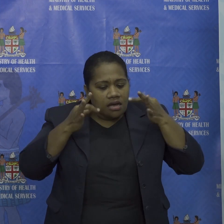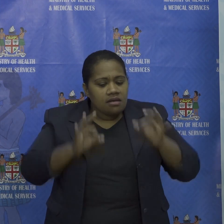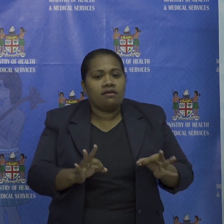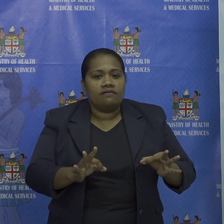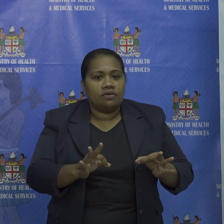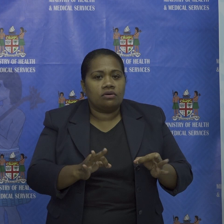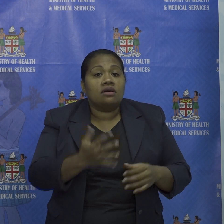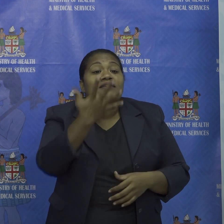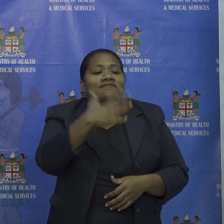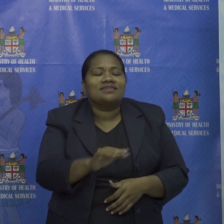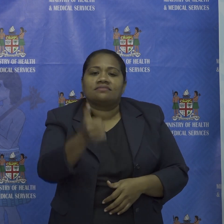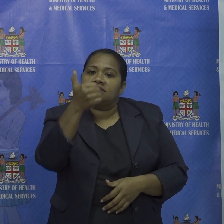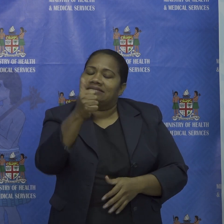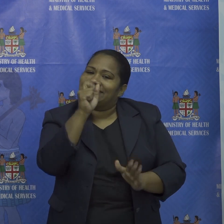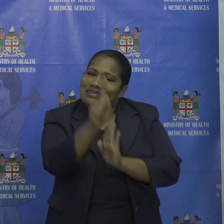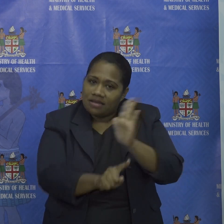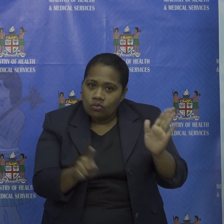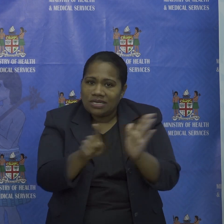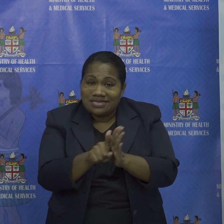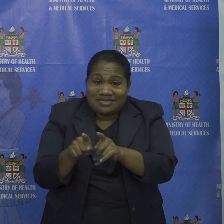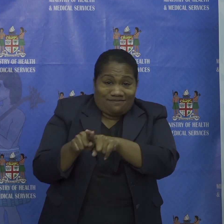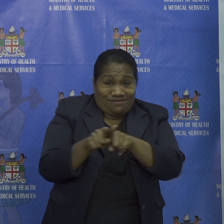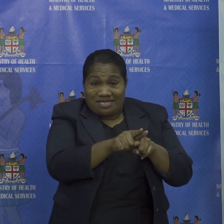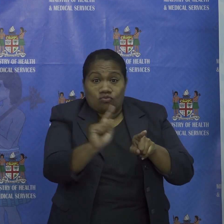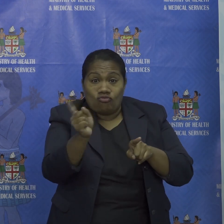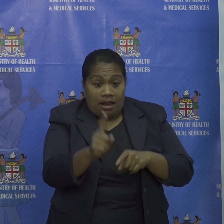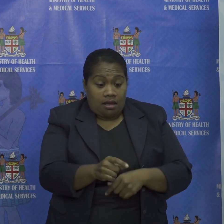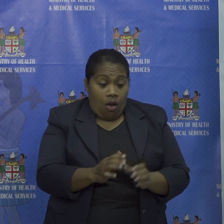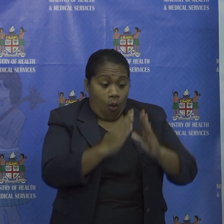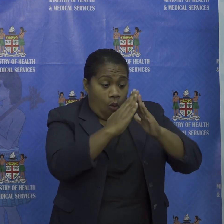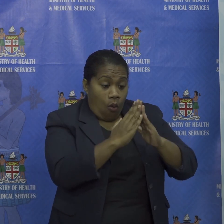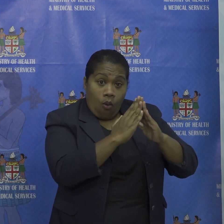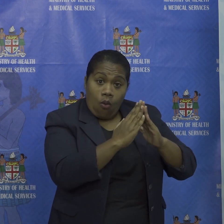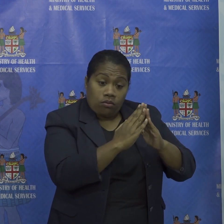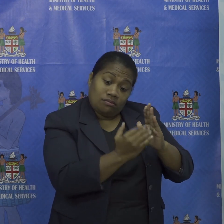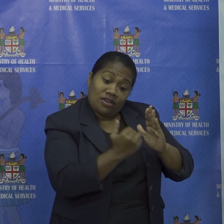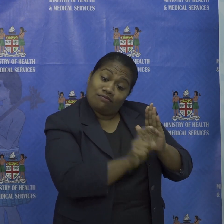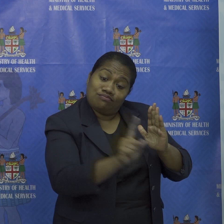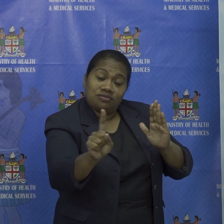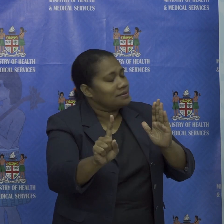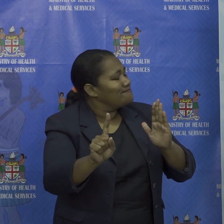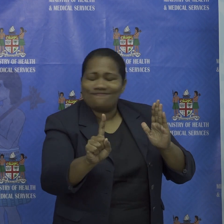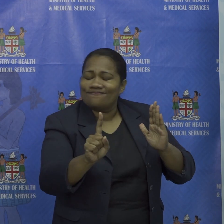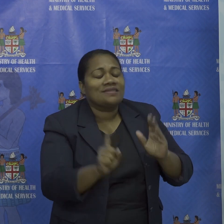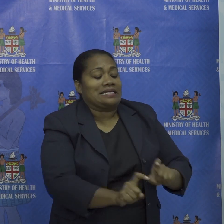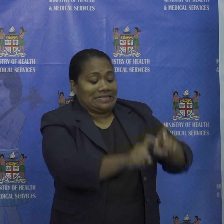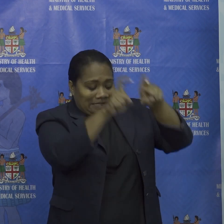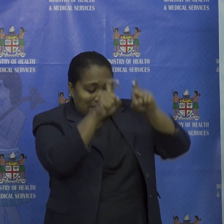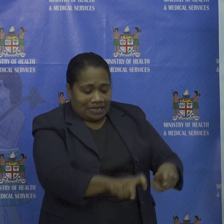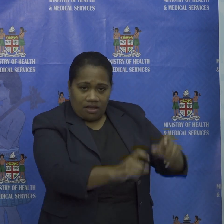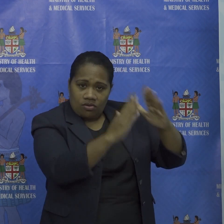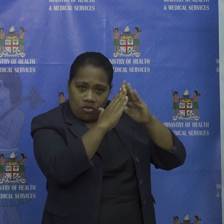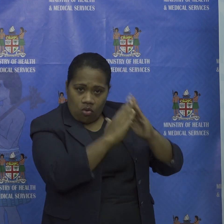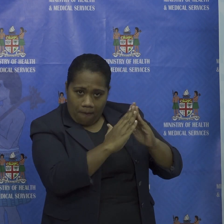next 56 hours. No one should leave their homes. I say that again, within the lockdown